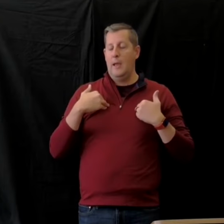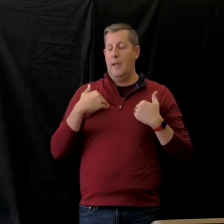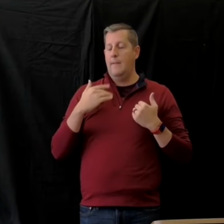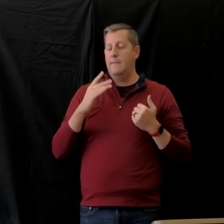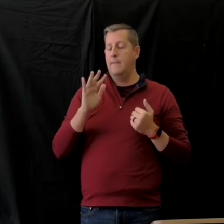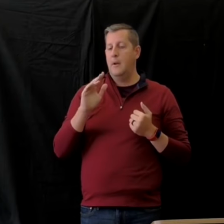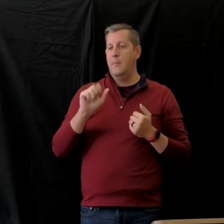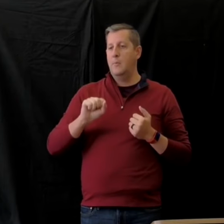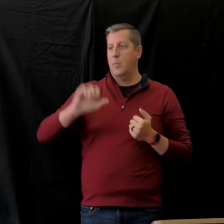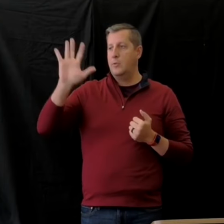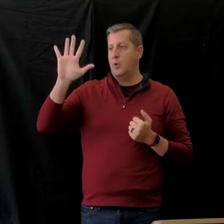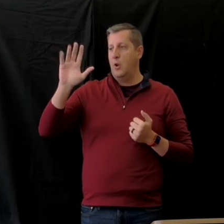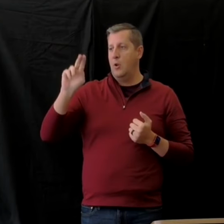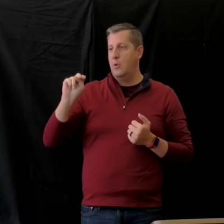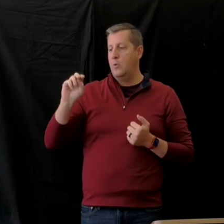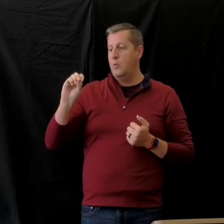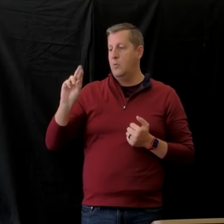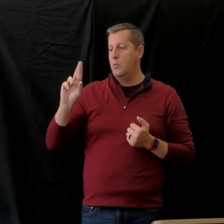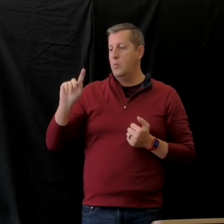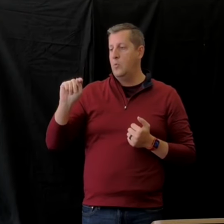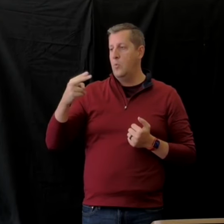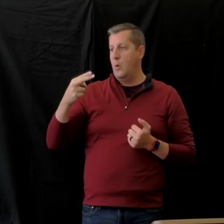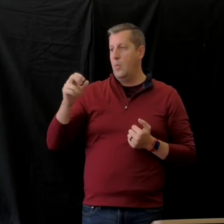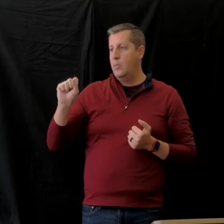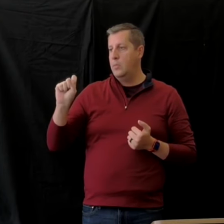And then USU,